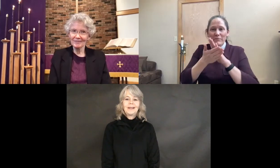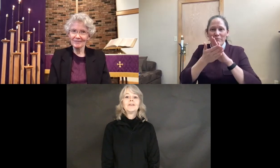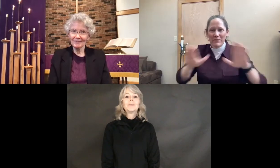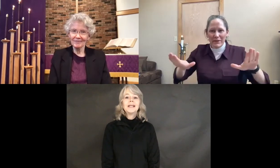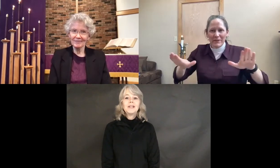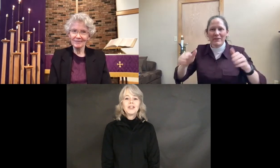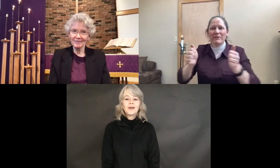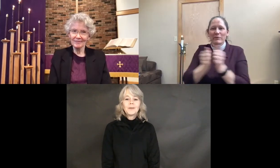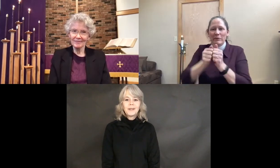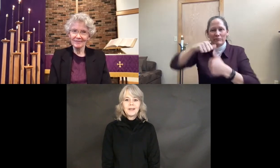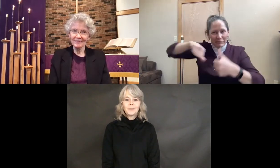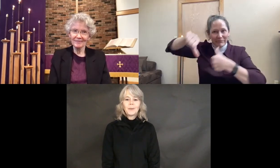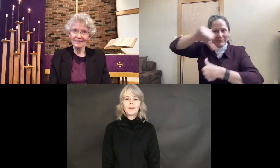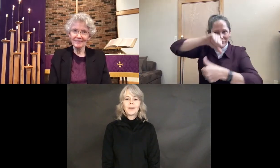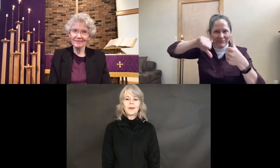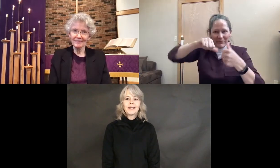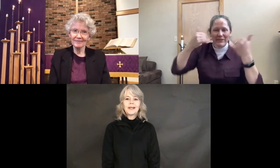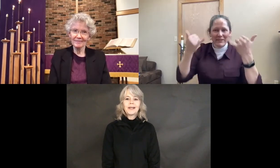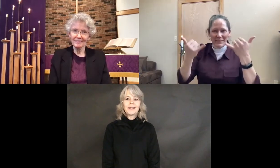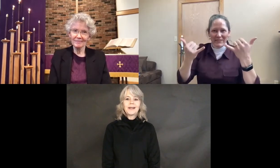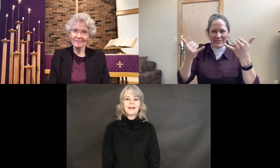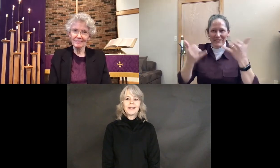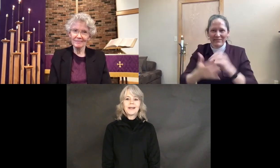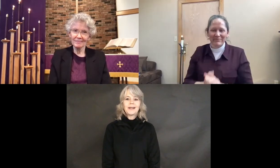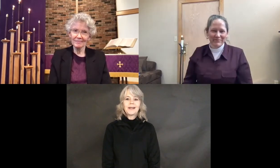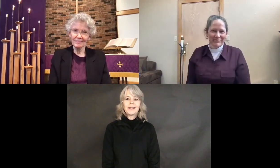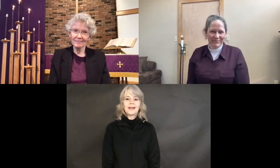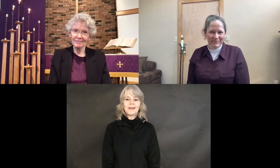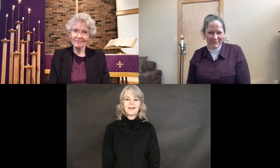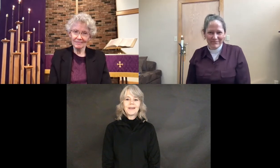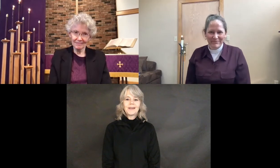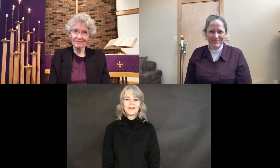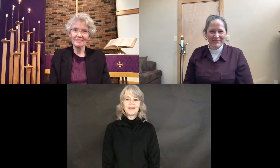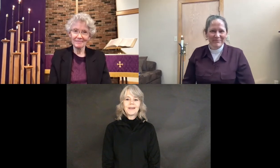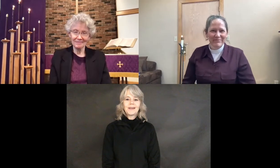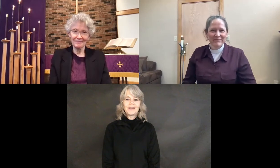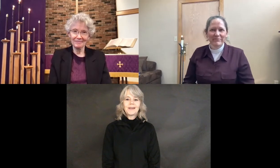So please share the peace with one another.